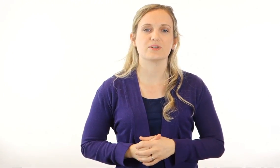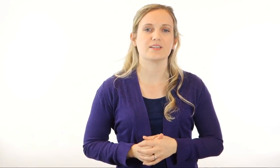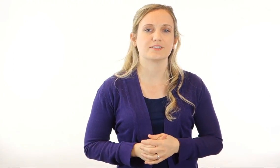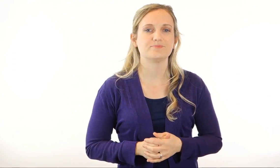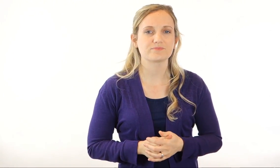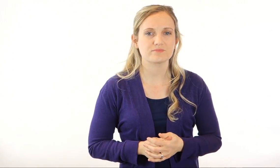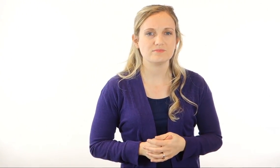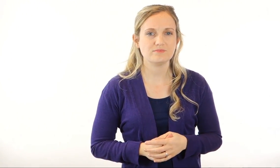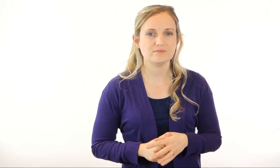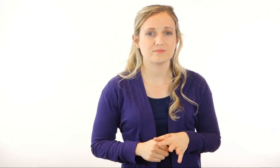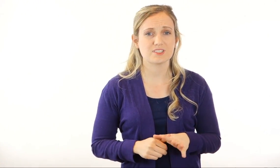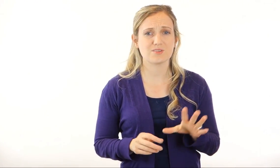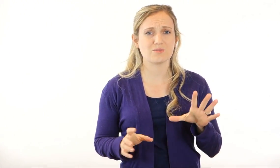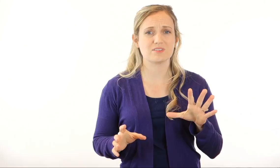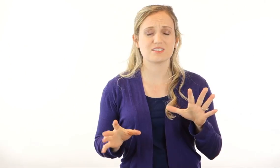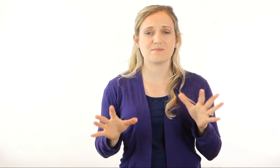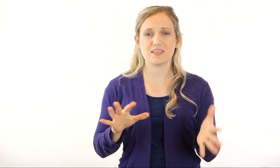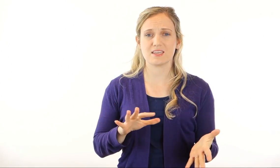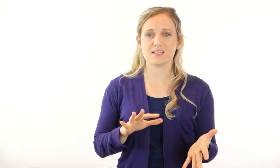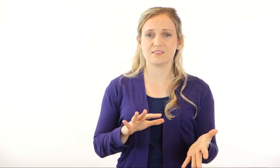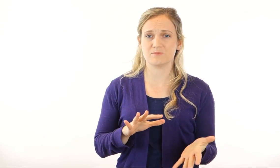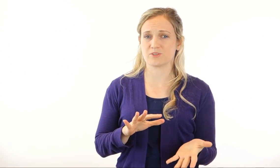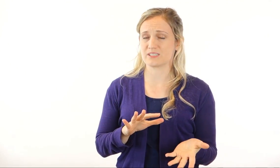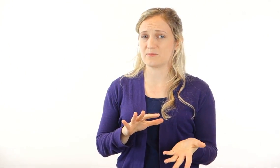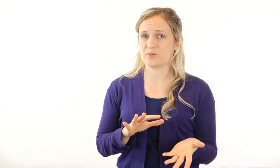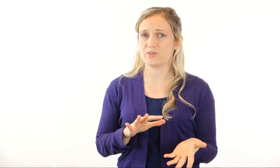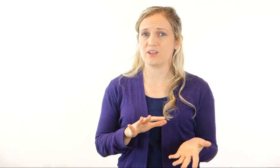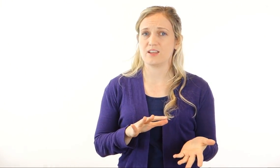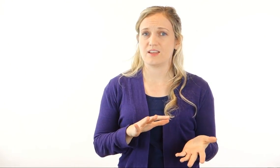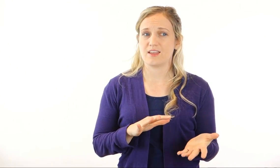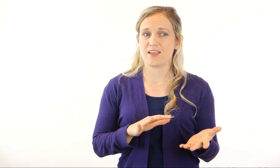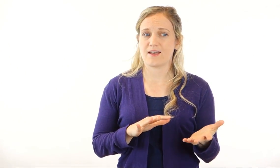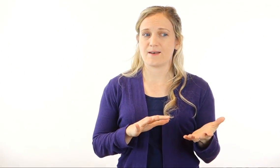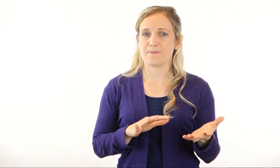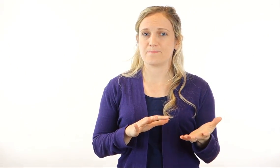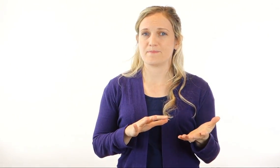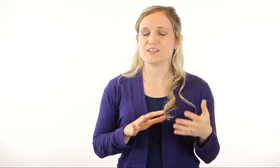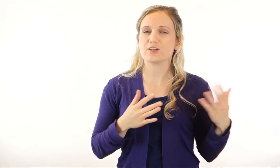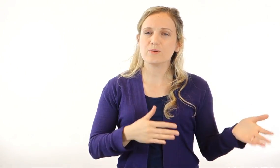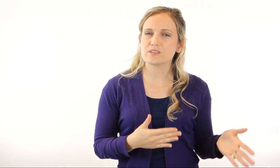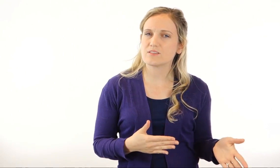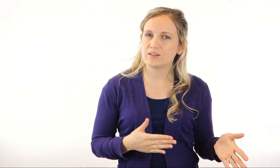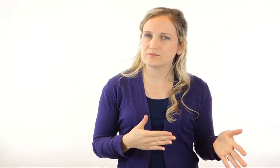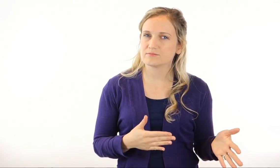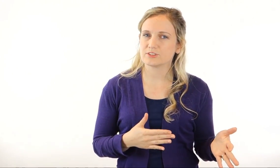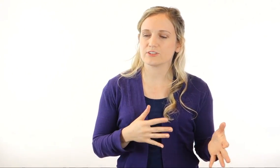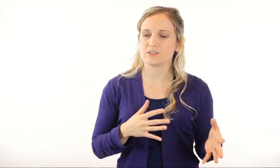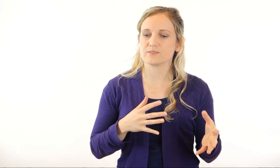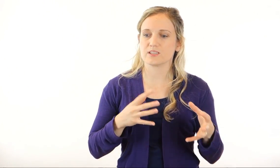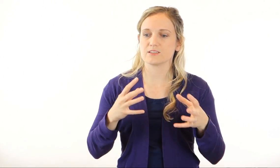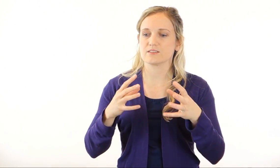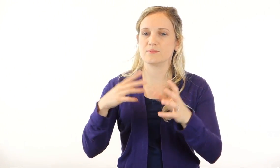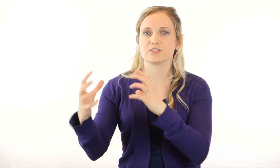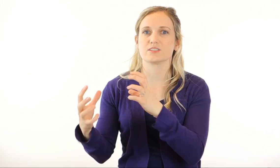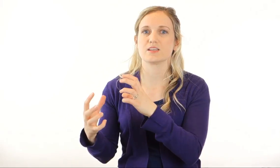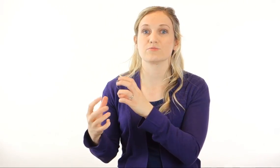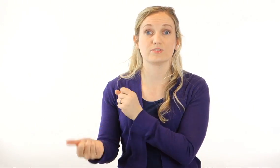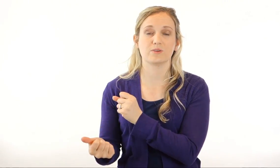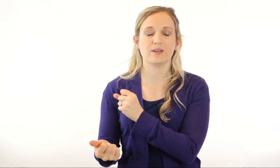in there. So to make it a little more simple and to go with the song, so you're not doing like a bunch of signs really